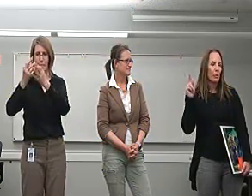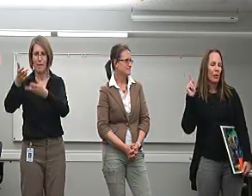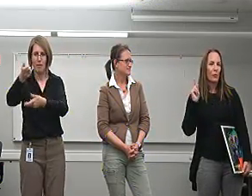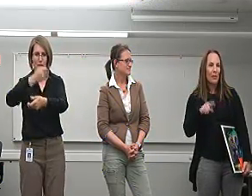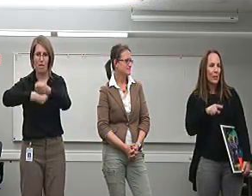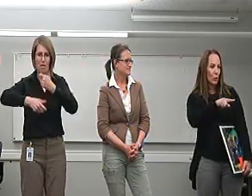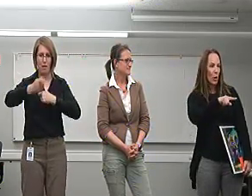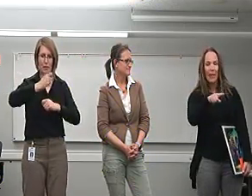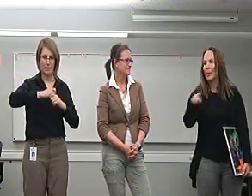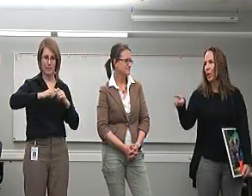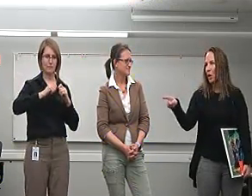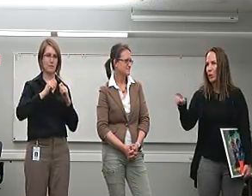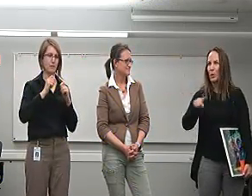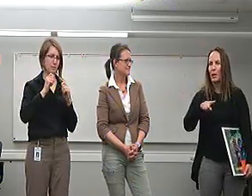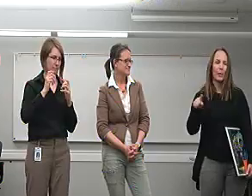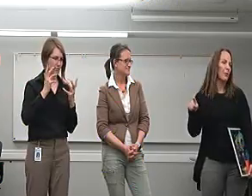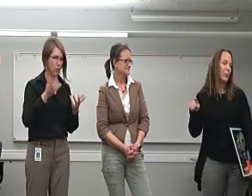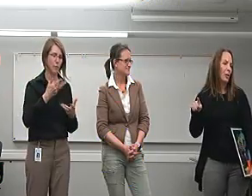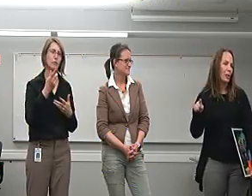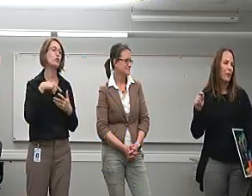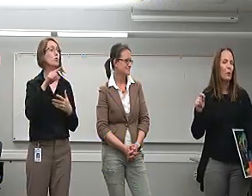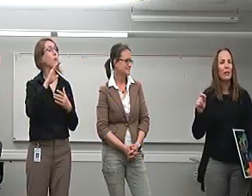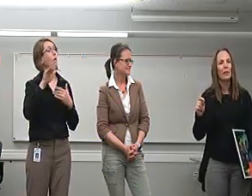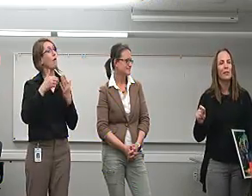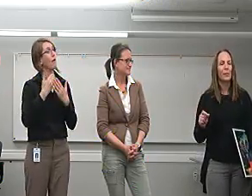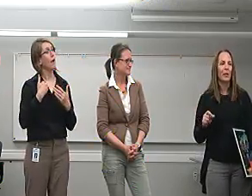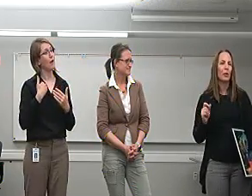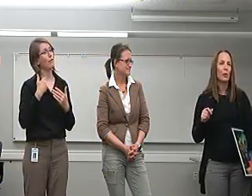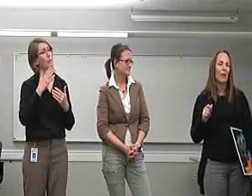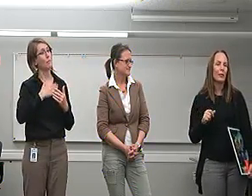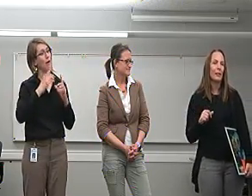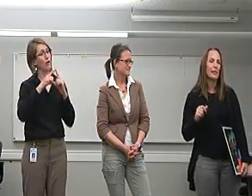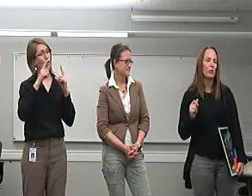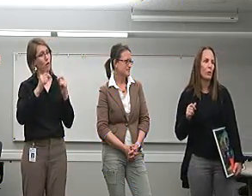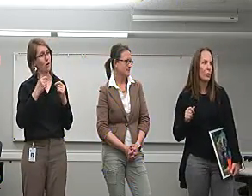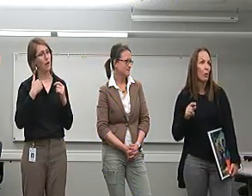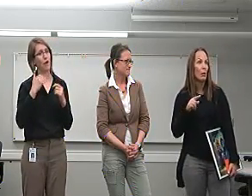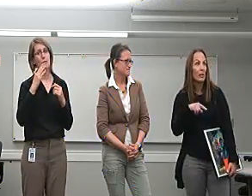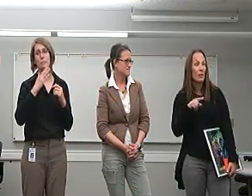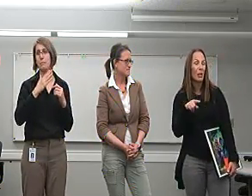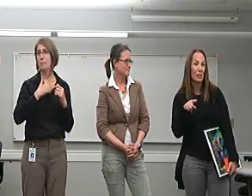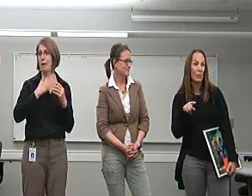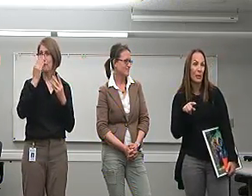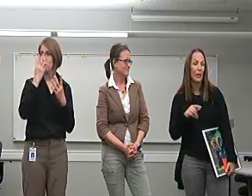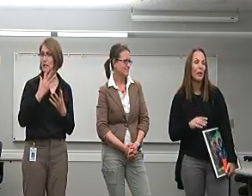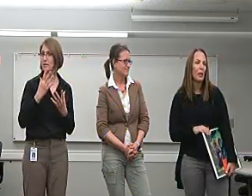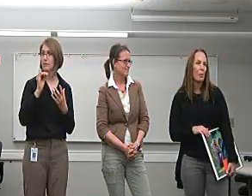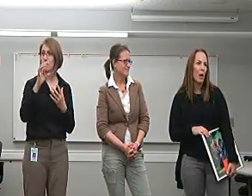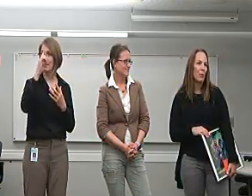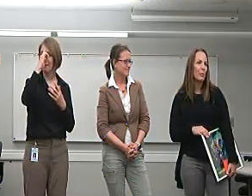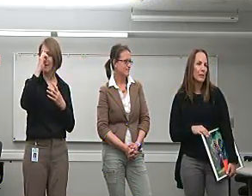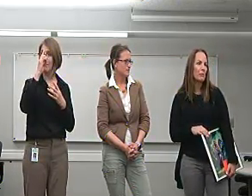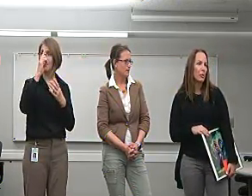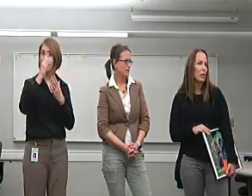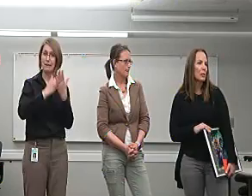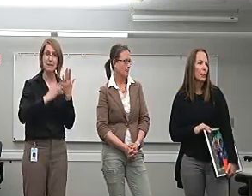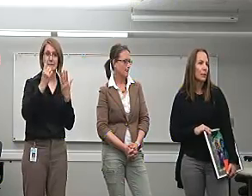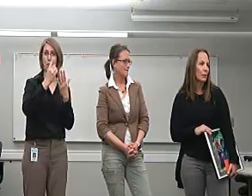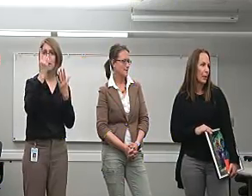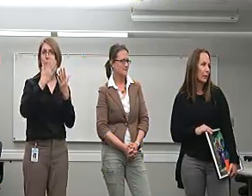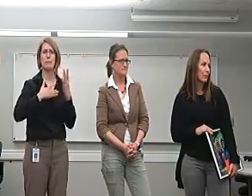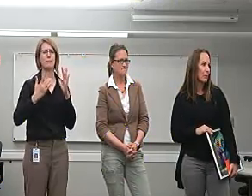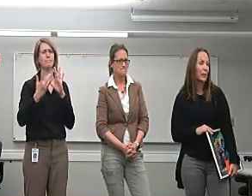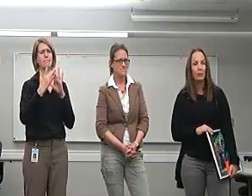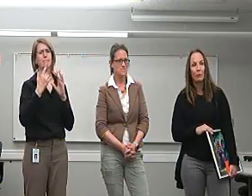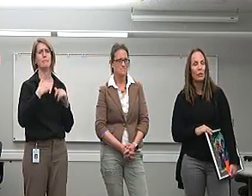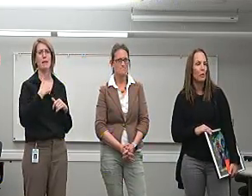all have my card, you all have my information. If you think of something or you have a list or you go, oh, you know what else we need, please reach out to me, okay? Really reach out,